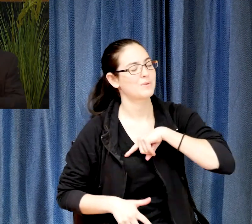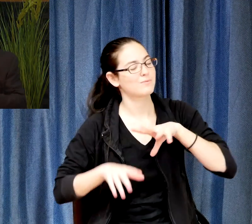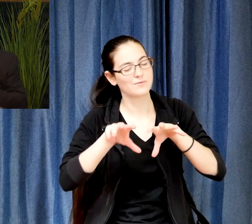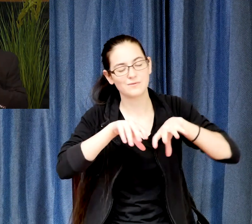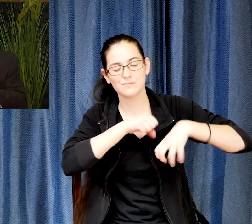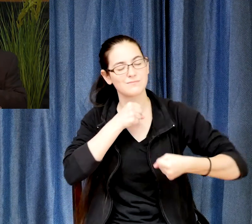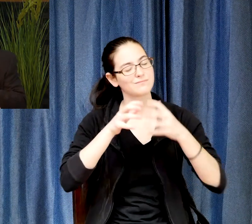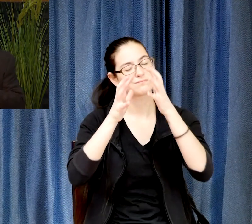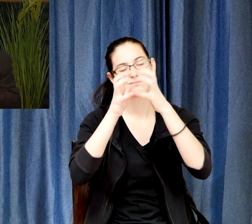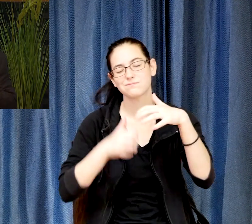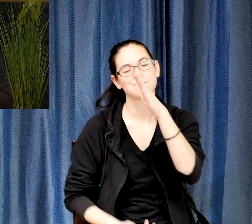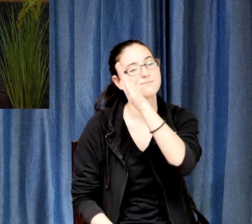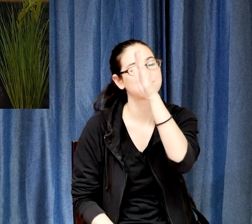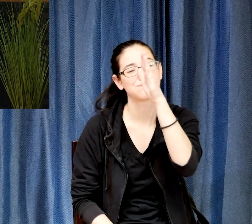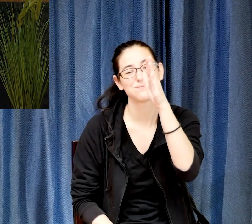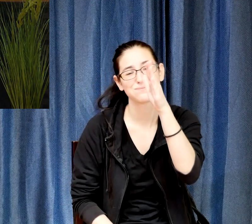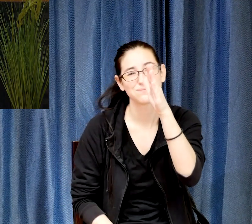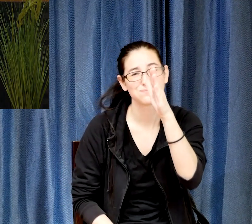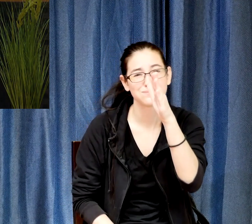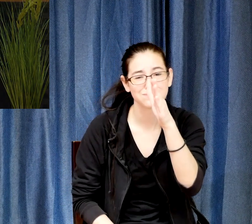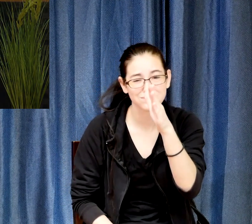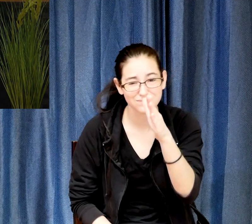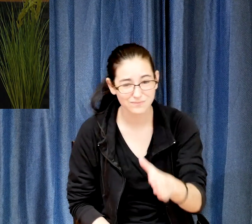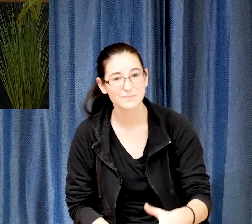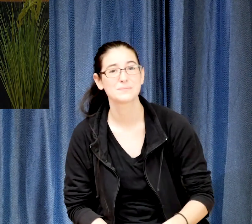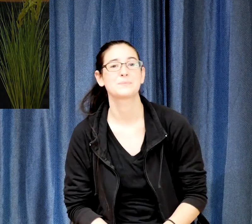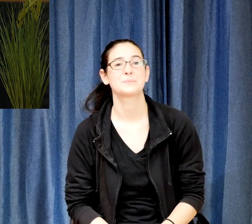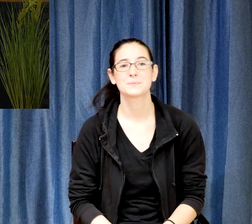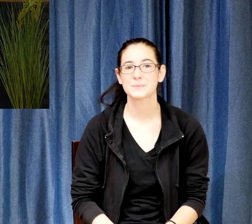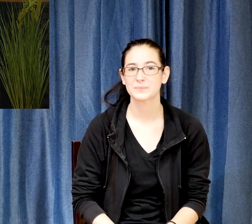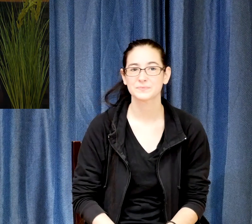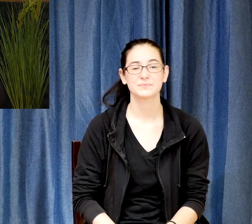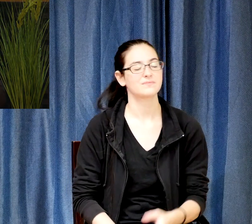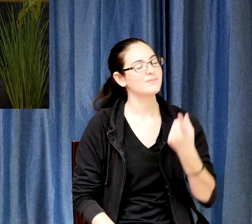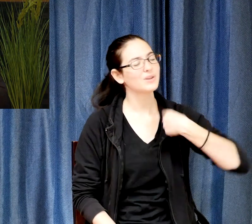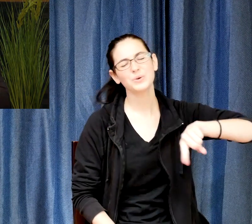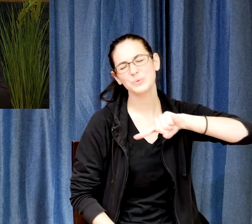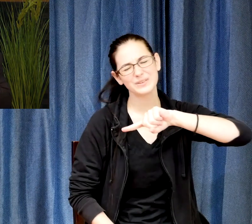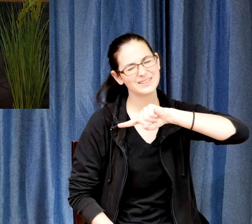will never, no, never. We